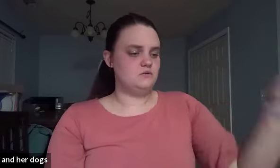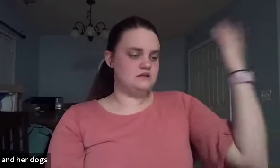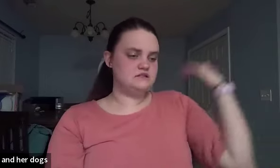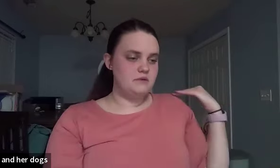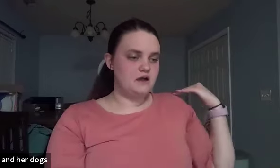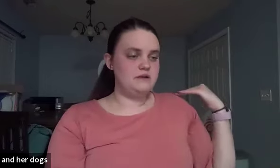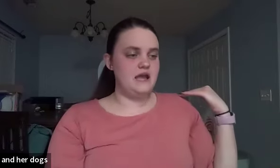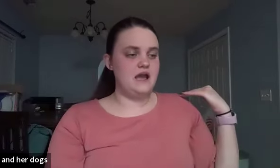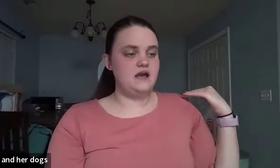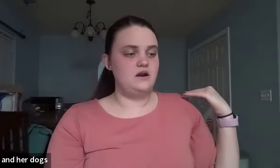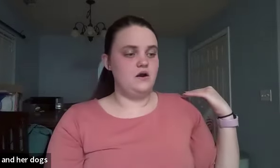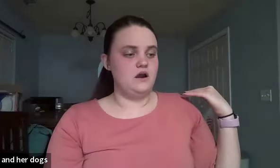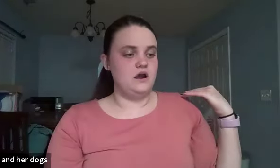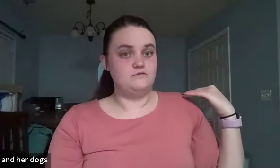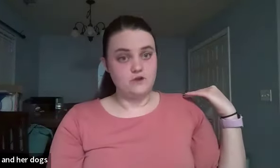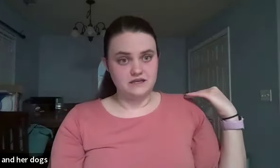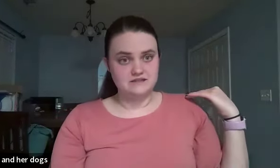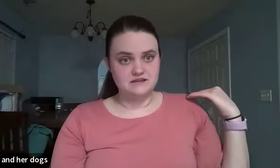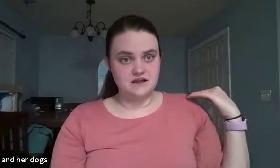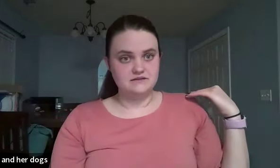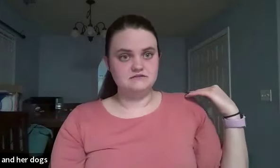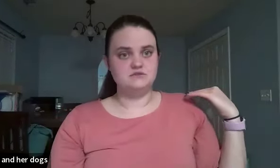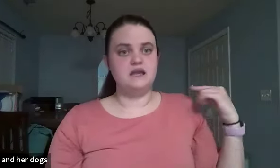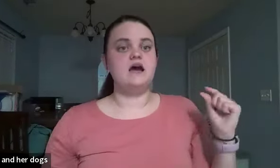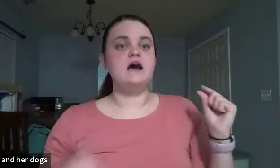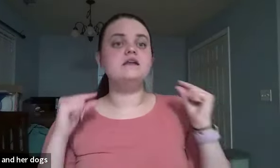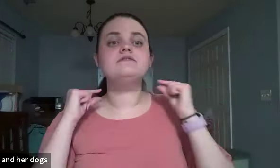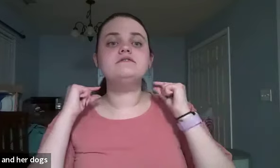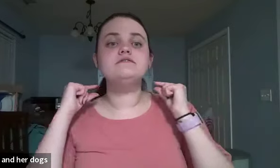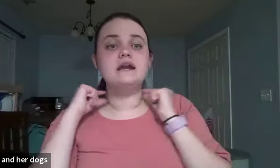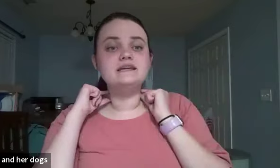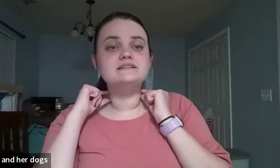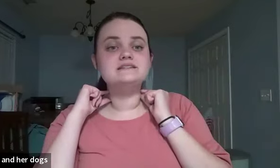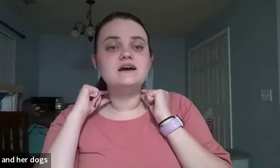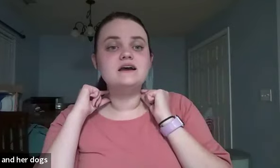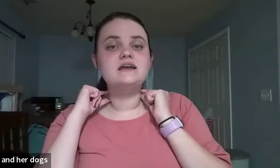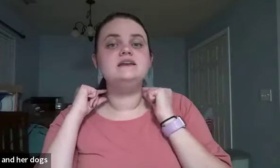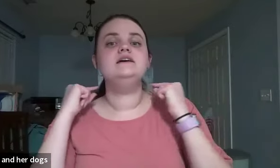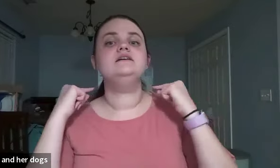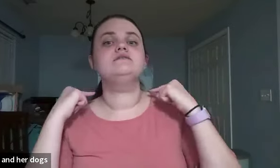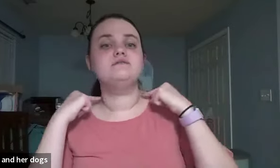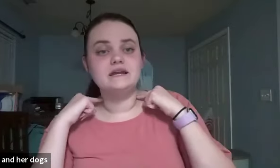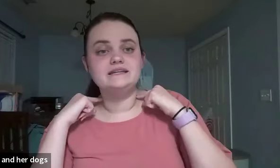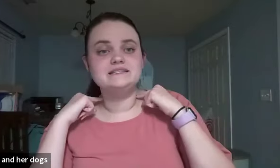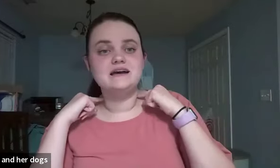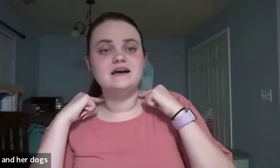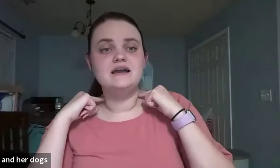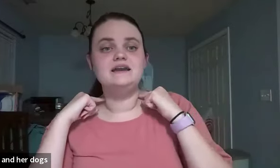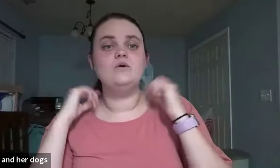So let's go back. We had our Frankenstein. So we had Frankenstein, Frankenstein,